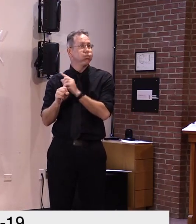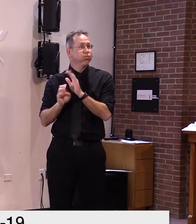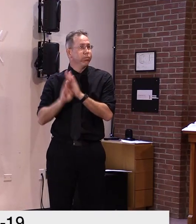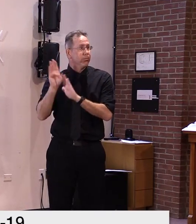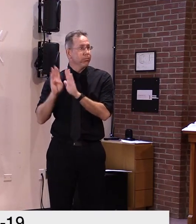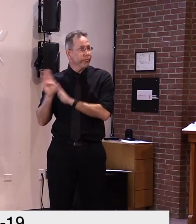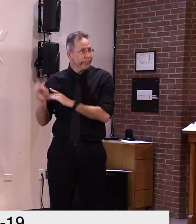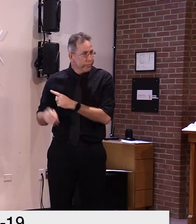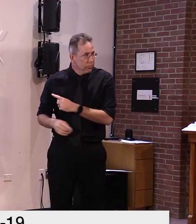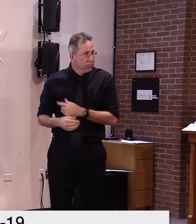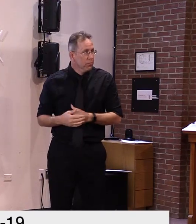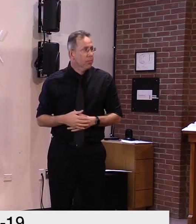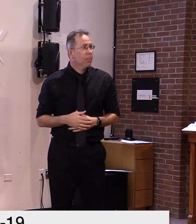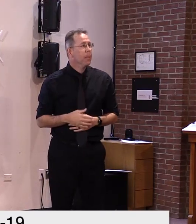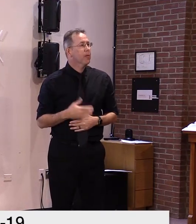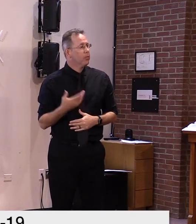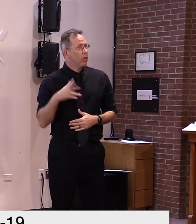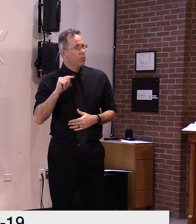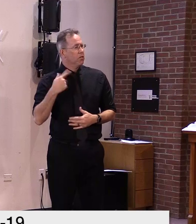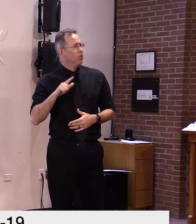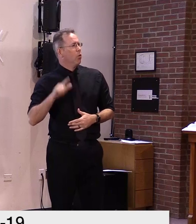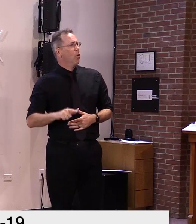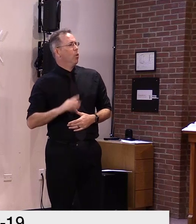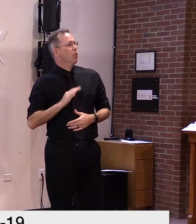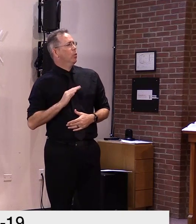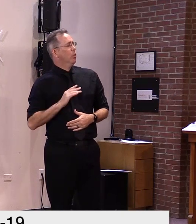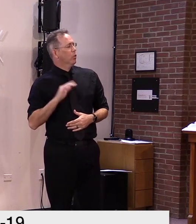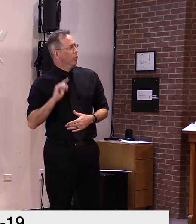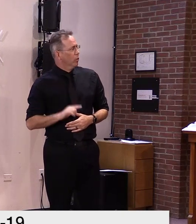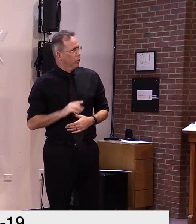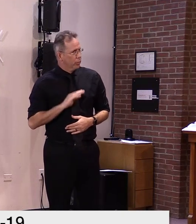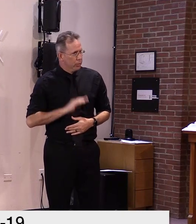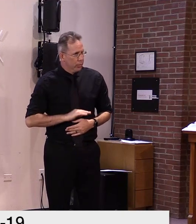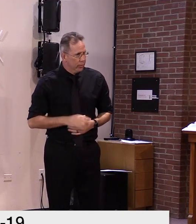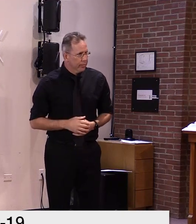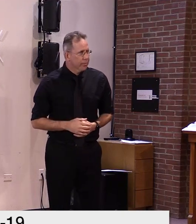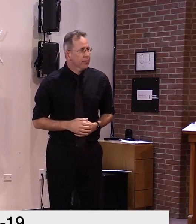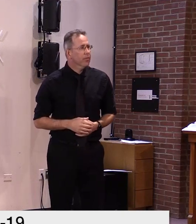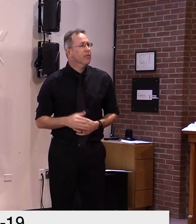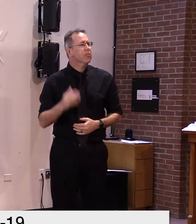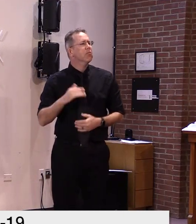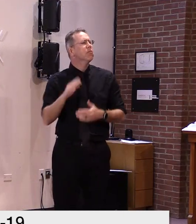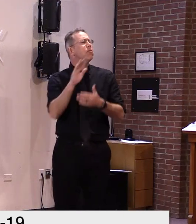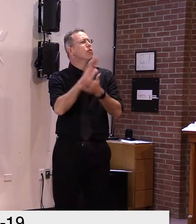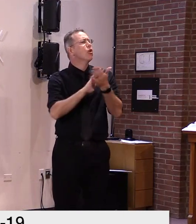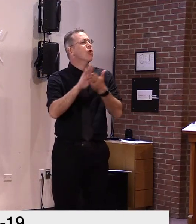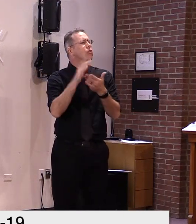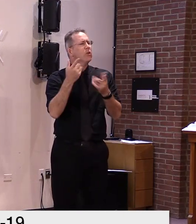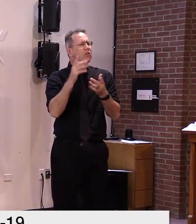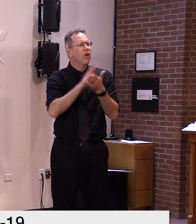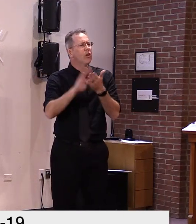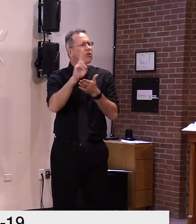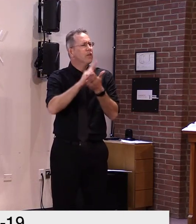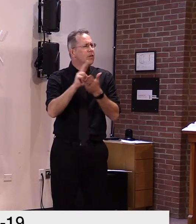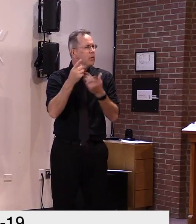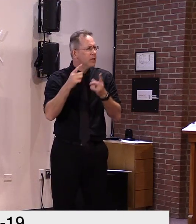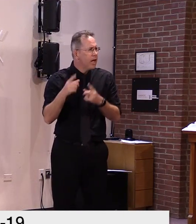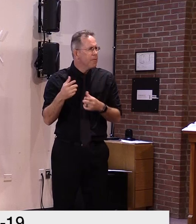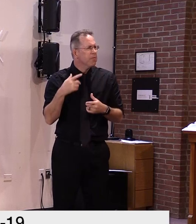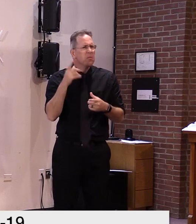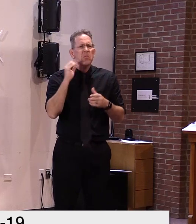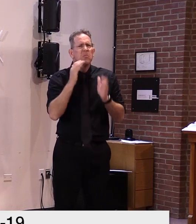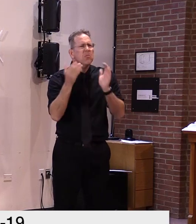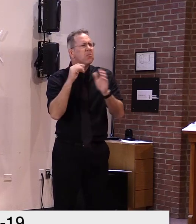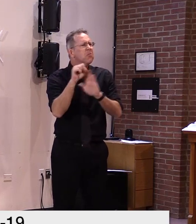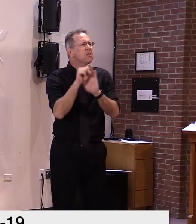seeing currently in Vermont. In the higher education data, we remain very stable. We've had 15,000